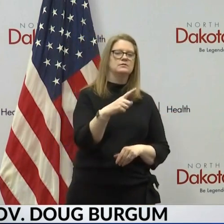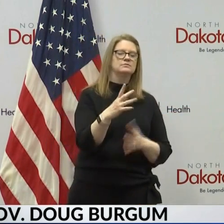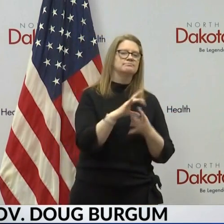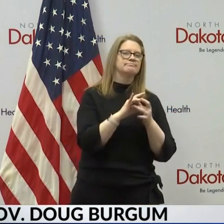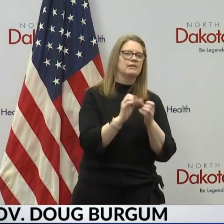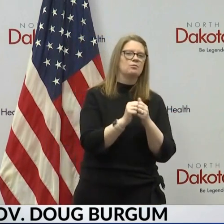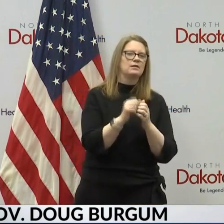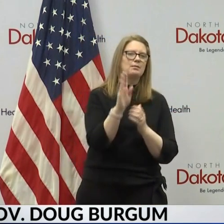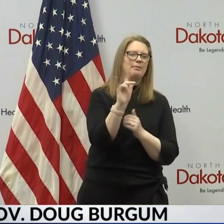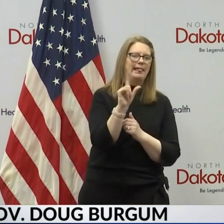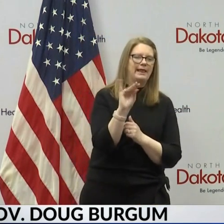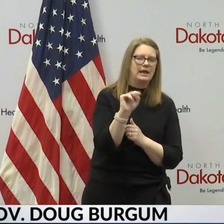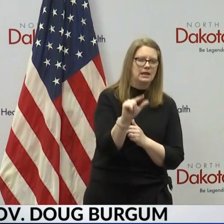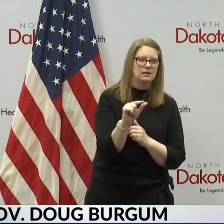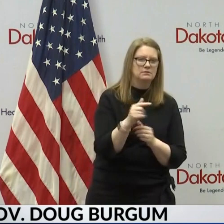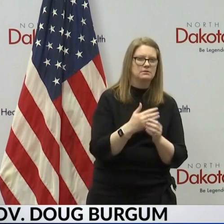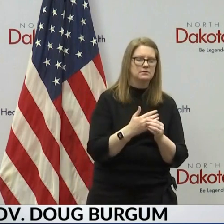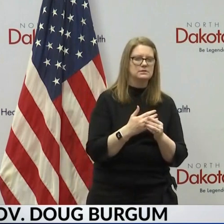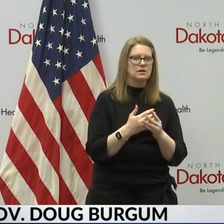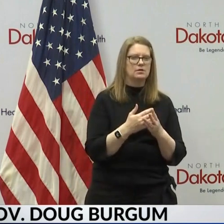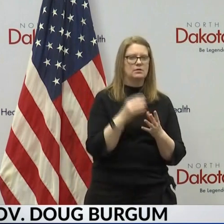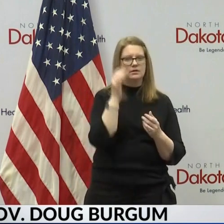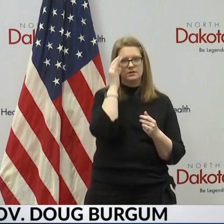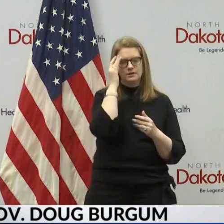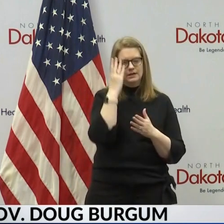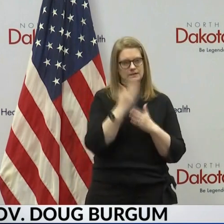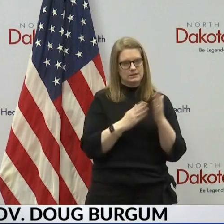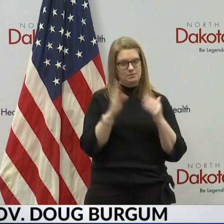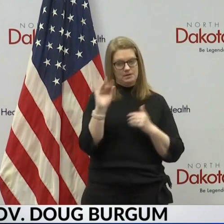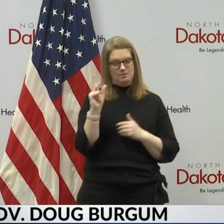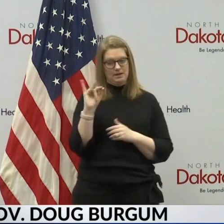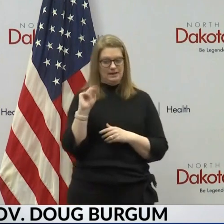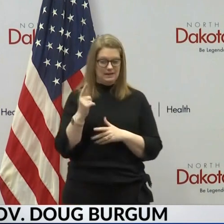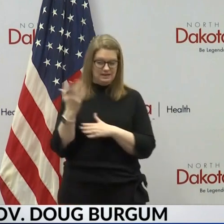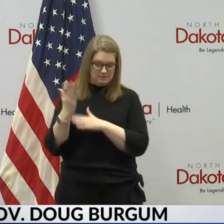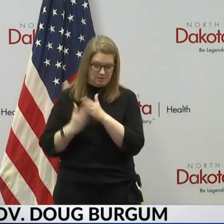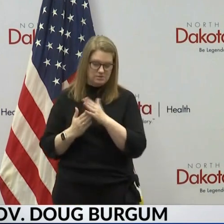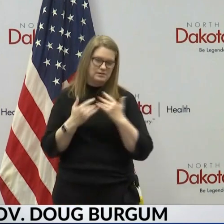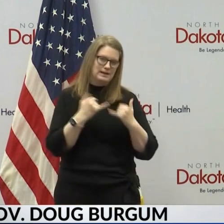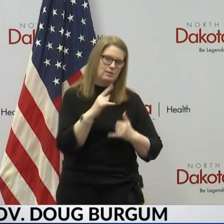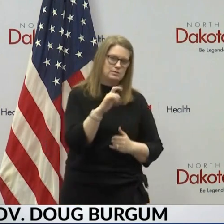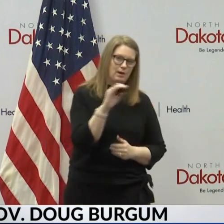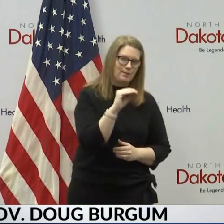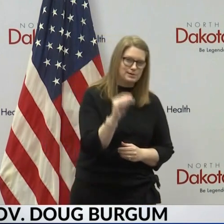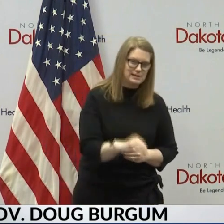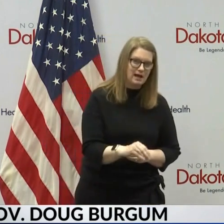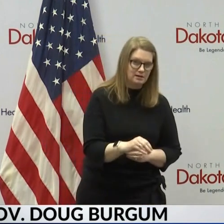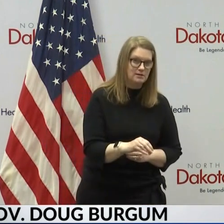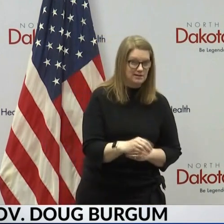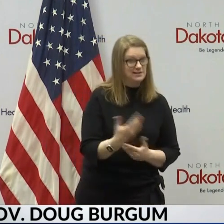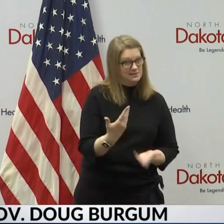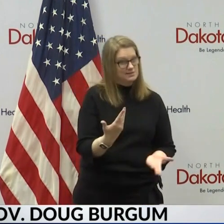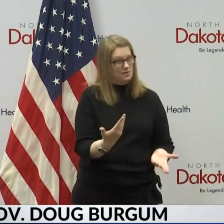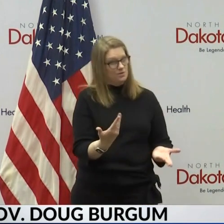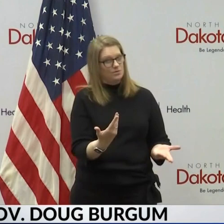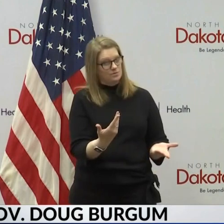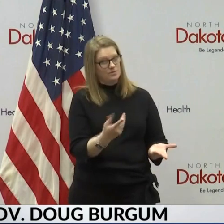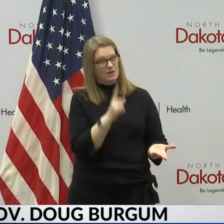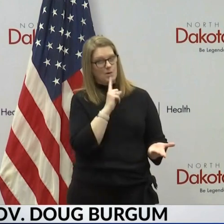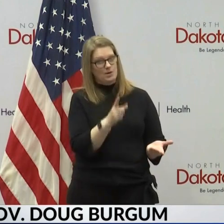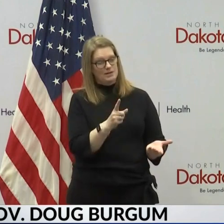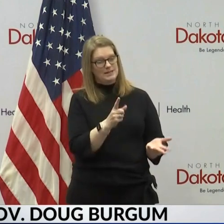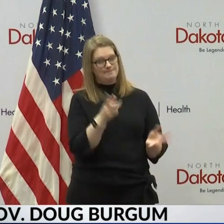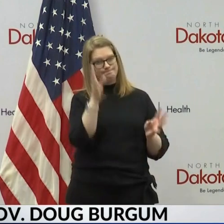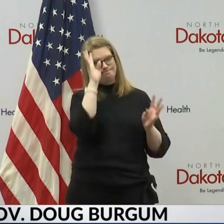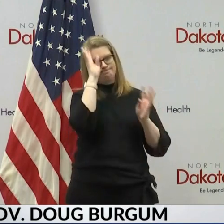on all kinds of things. And so, and some of the billing that used to be partial, now it's 100%. I think there may be creative